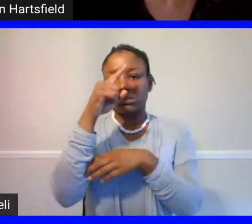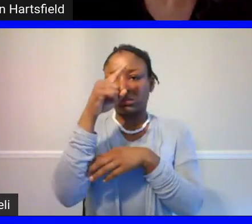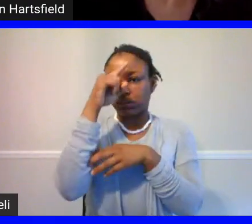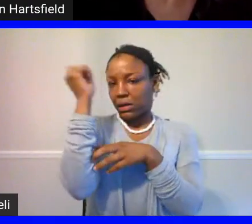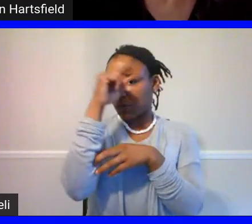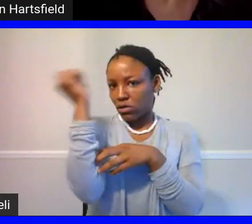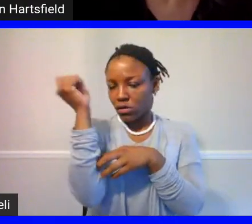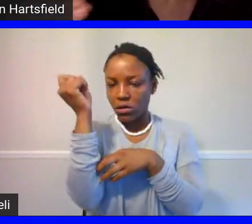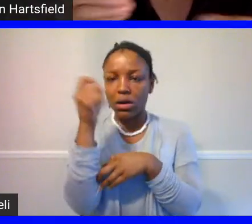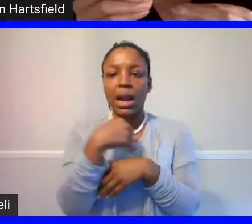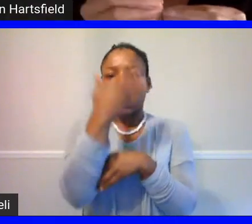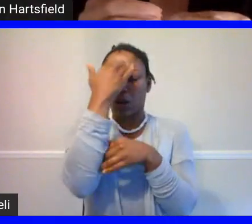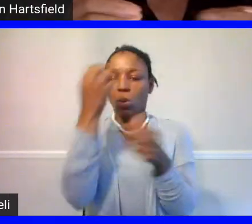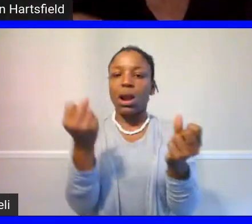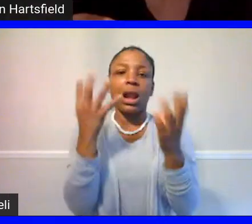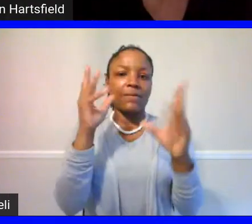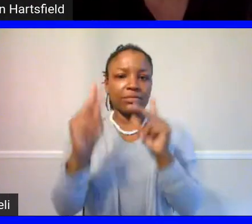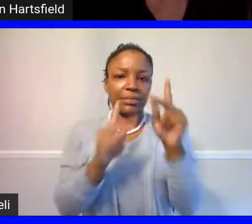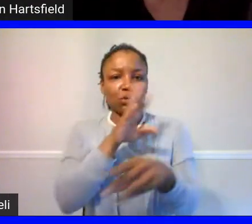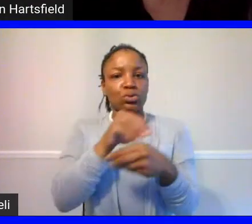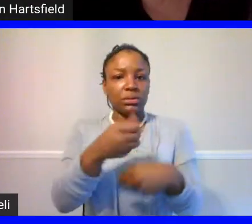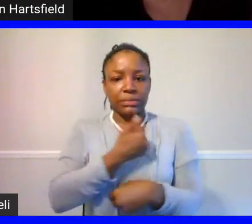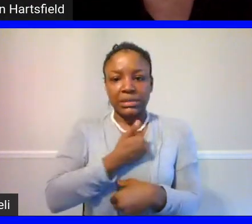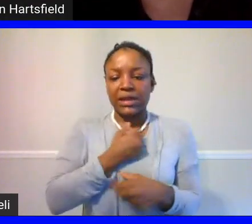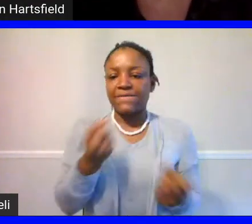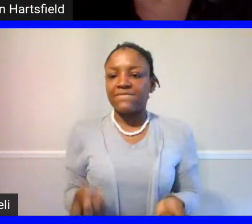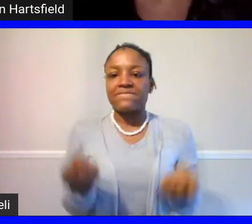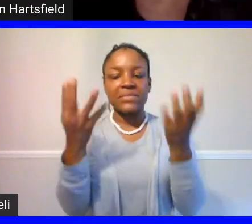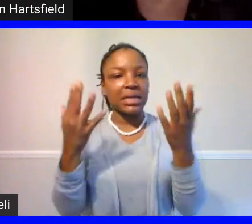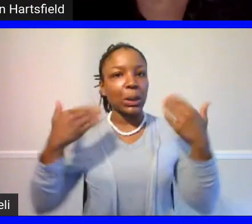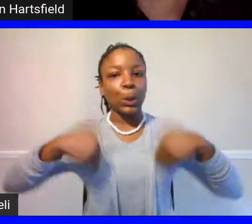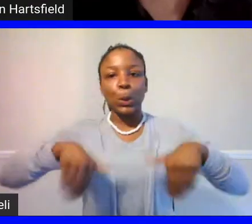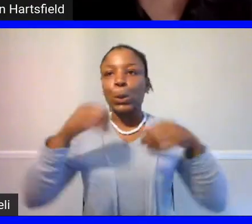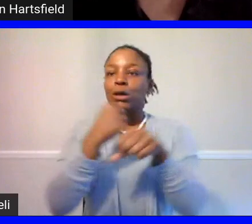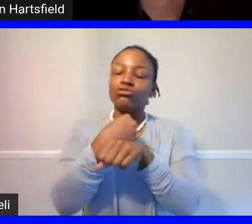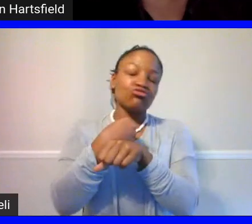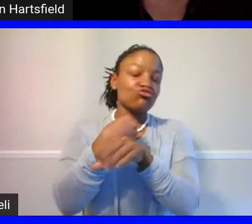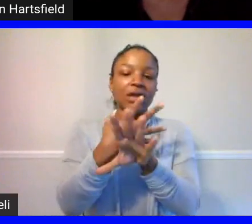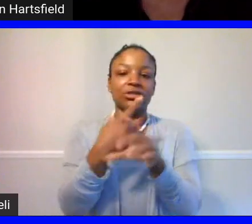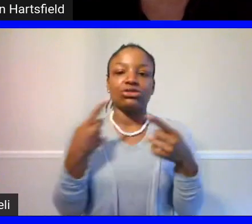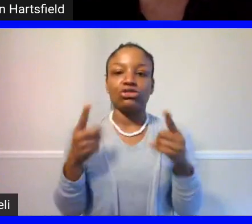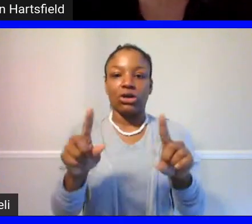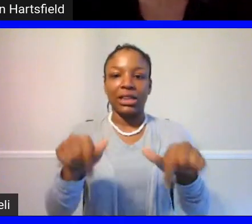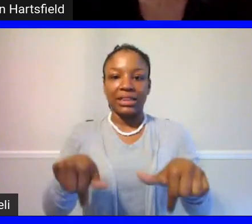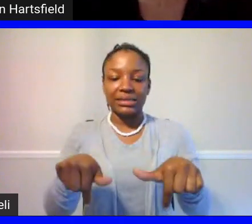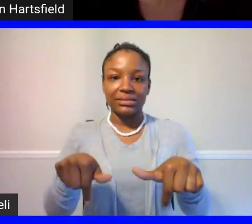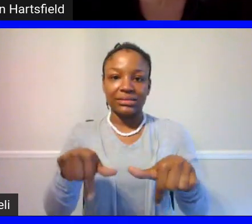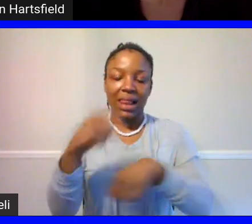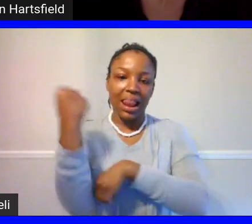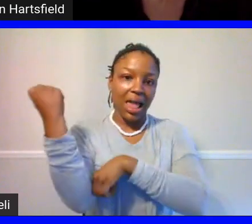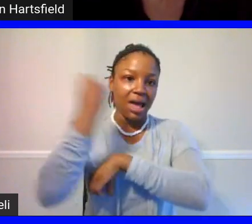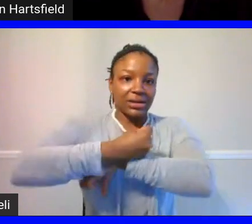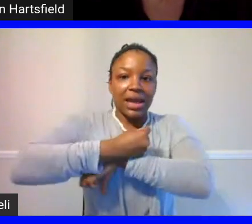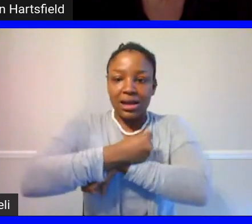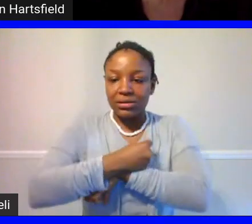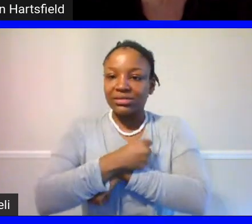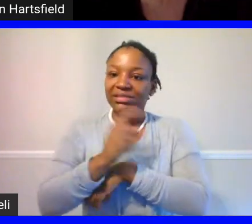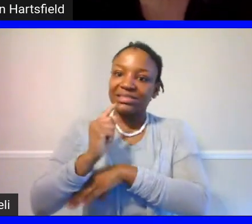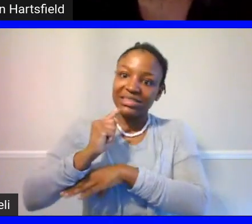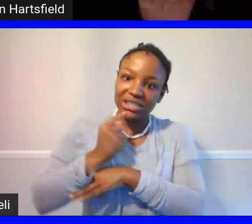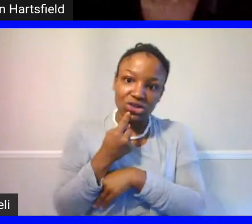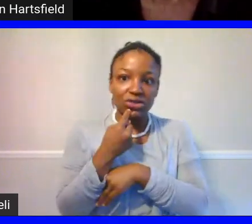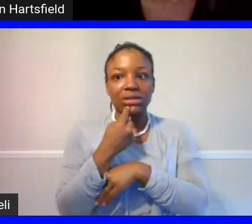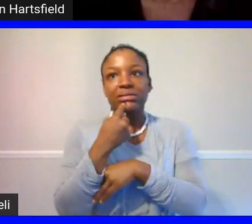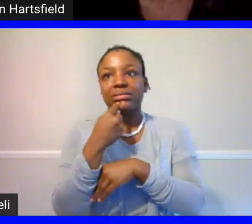people, including myself, had a mini existential crisis in the midst of this lockdown. And